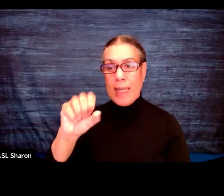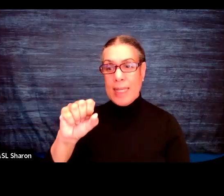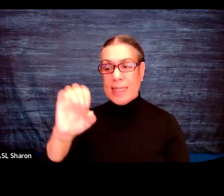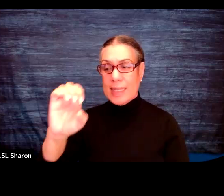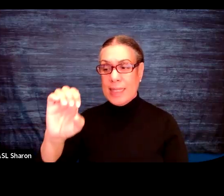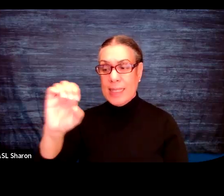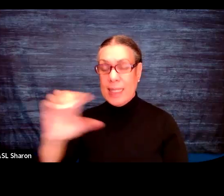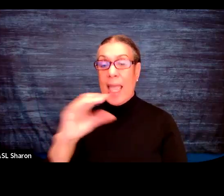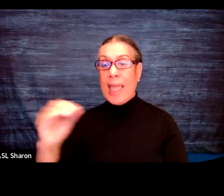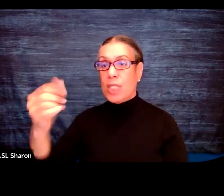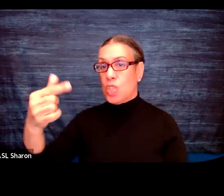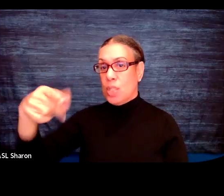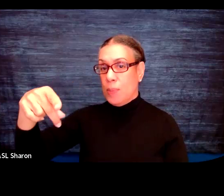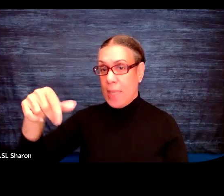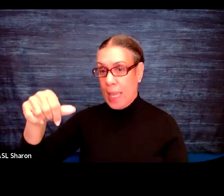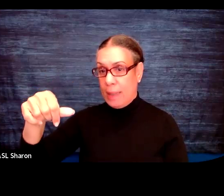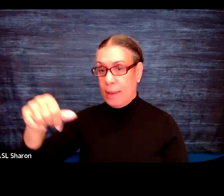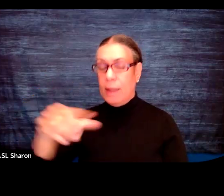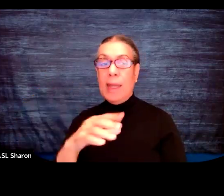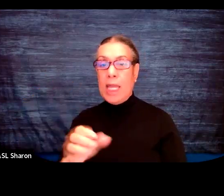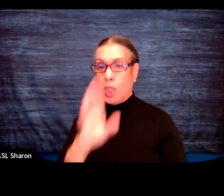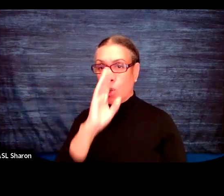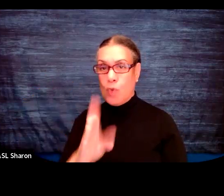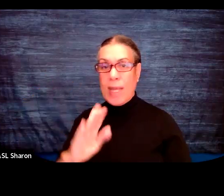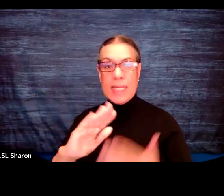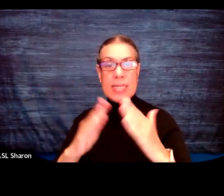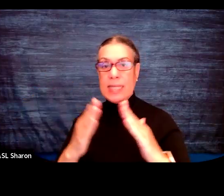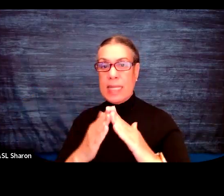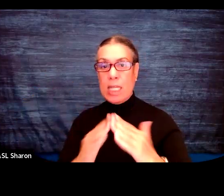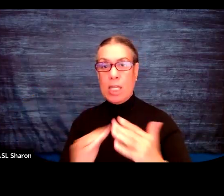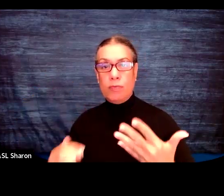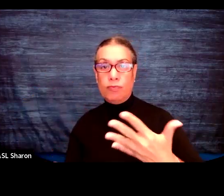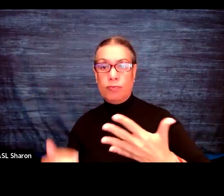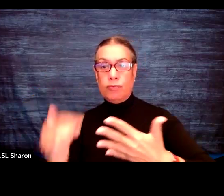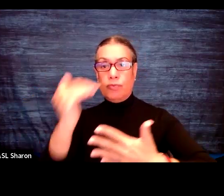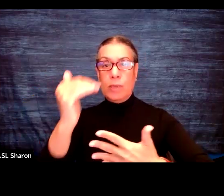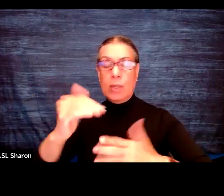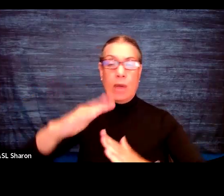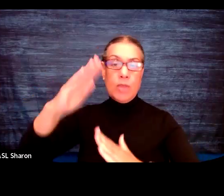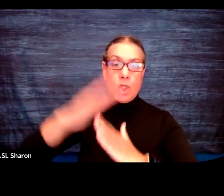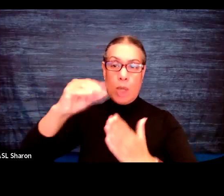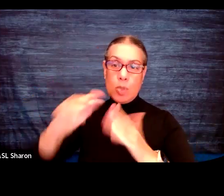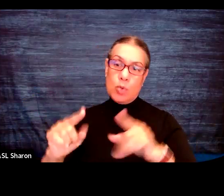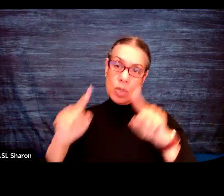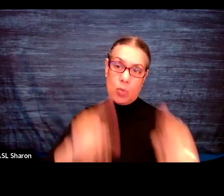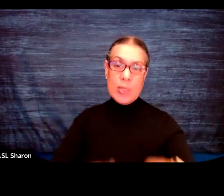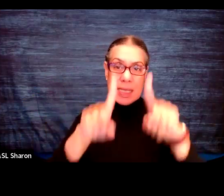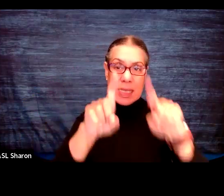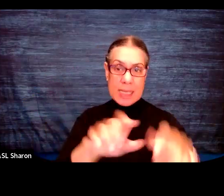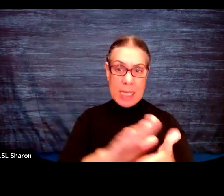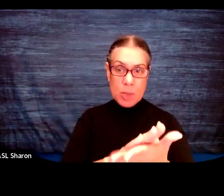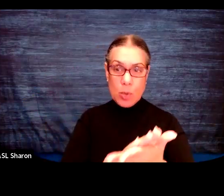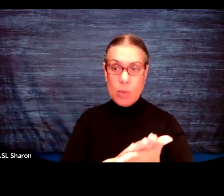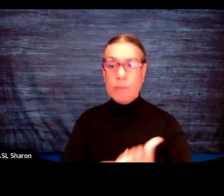and GPA and did a straight citywide ranking of highest performing students. School